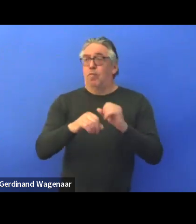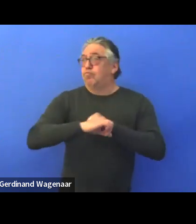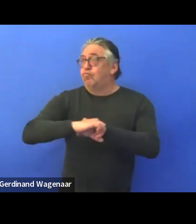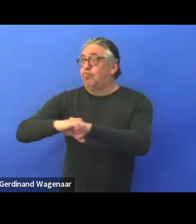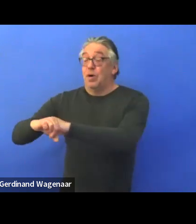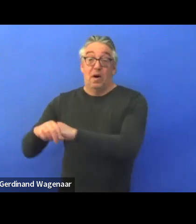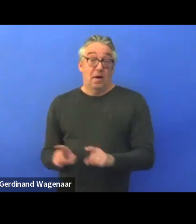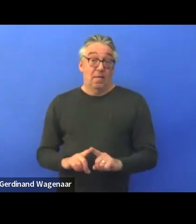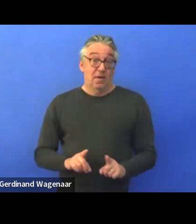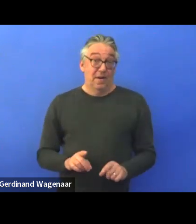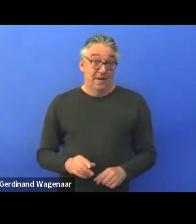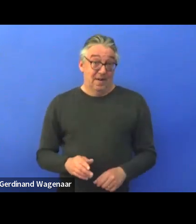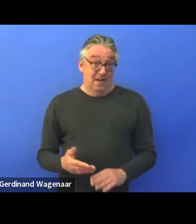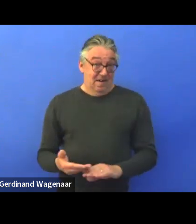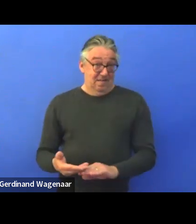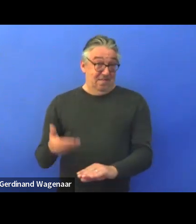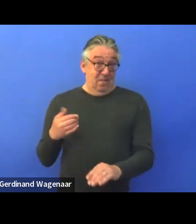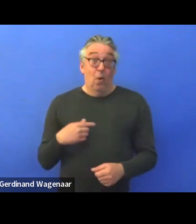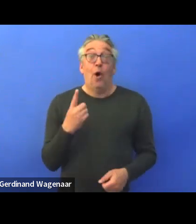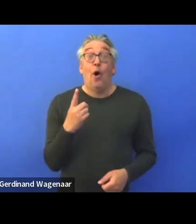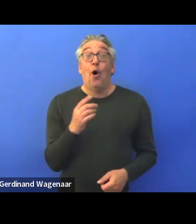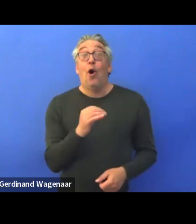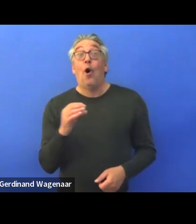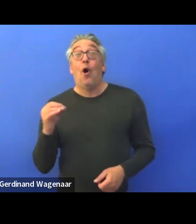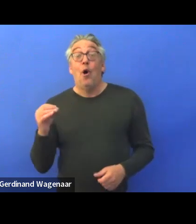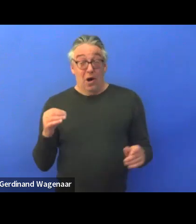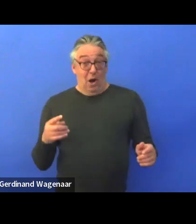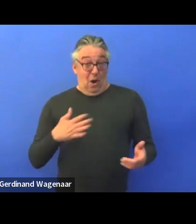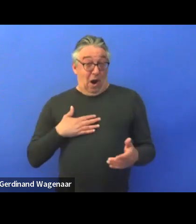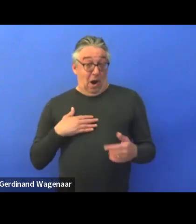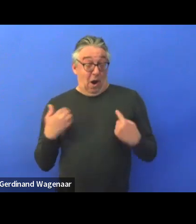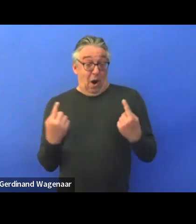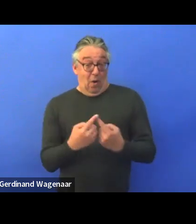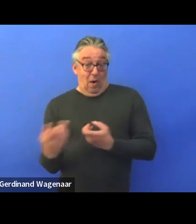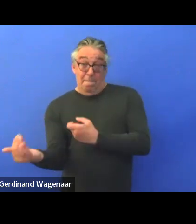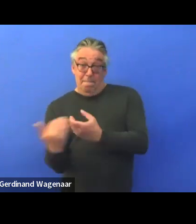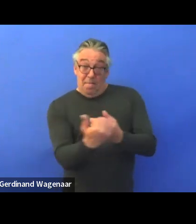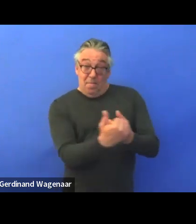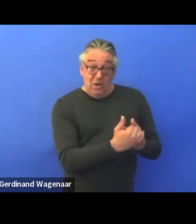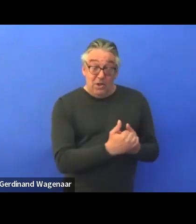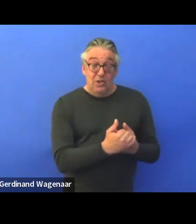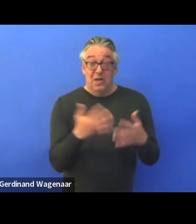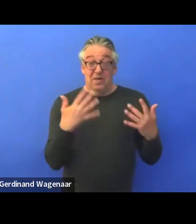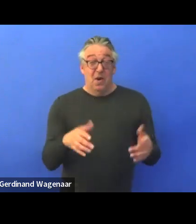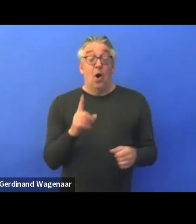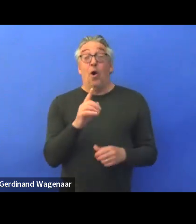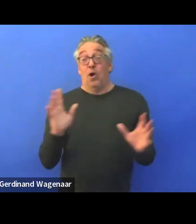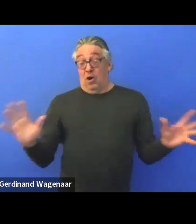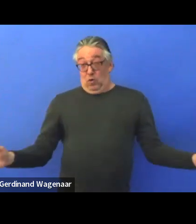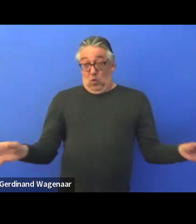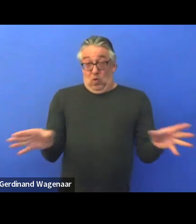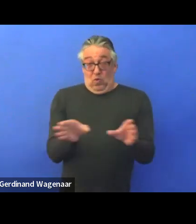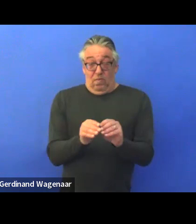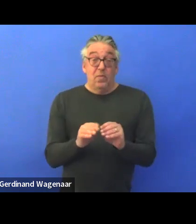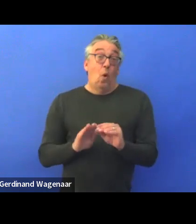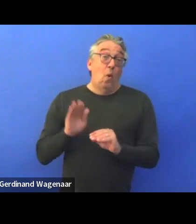years of experience and hard work across our member organizations who are adapting books and working now with the